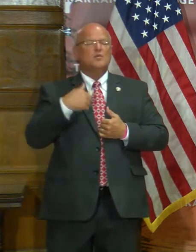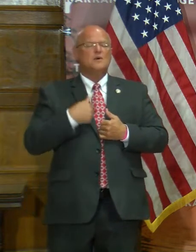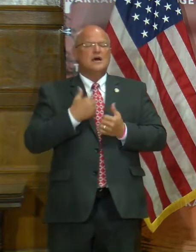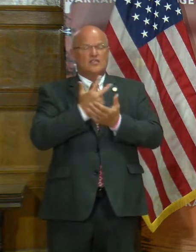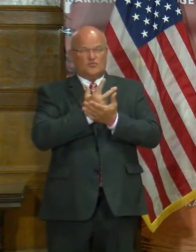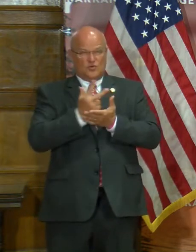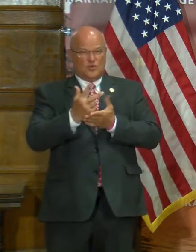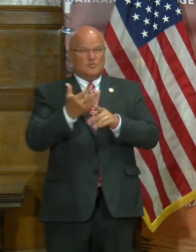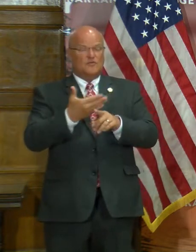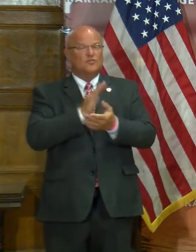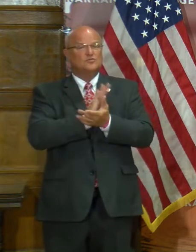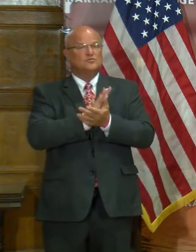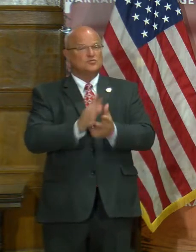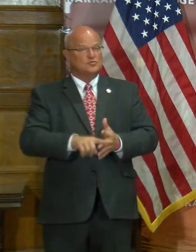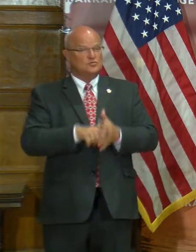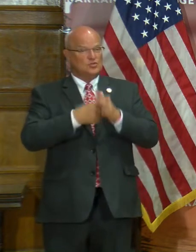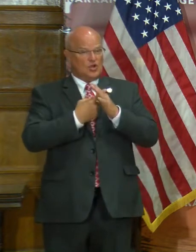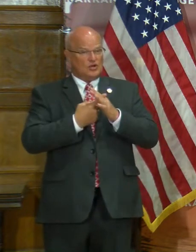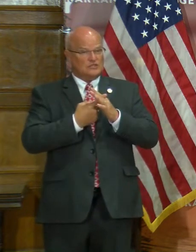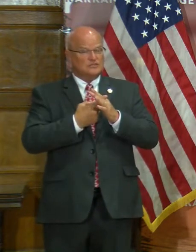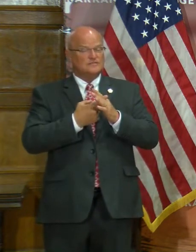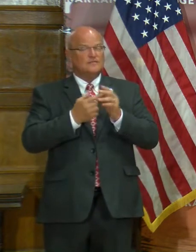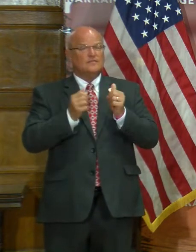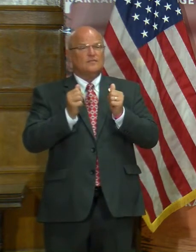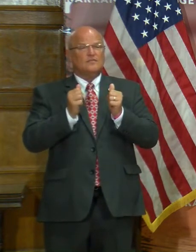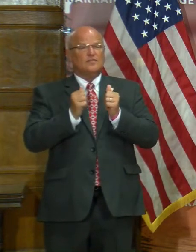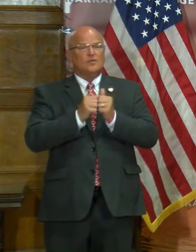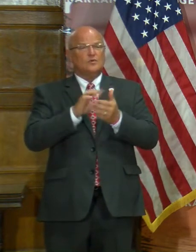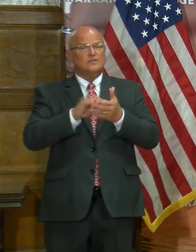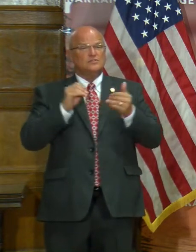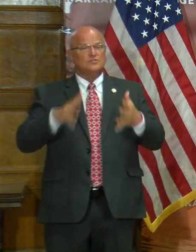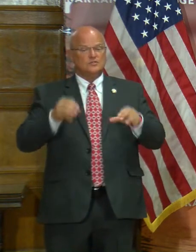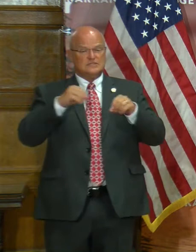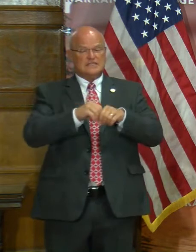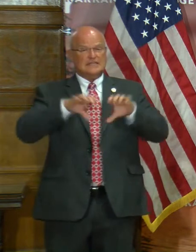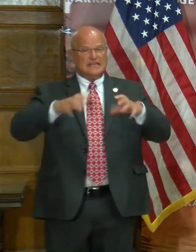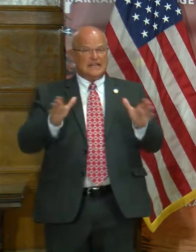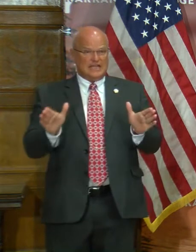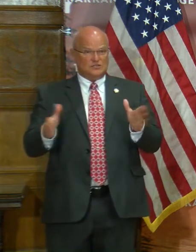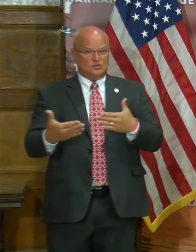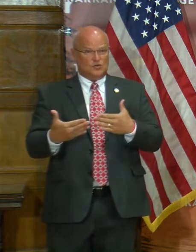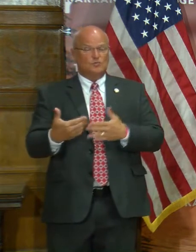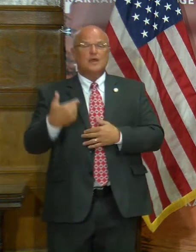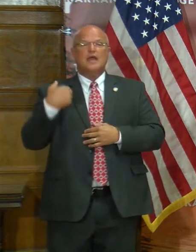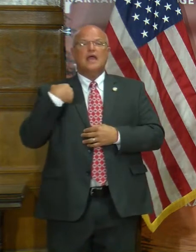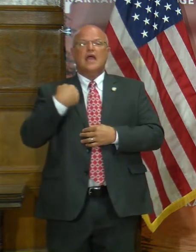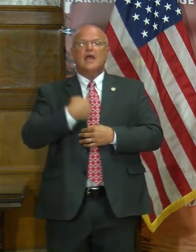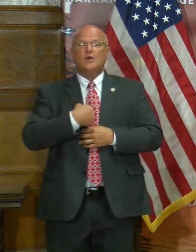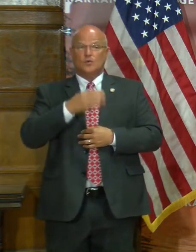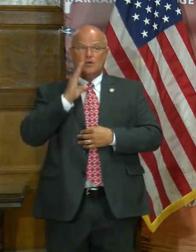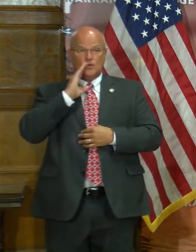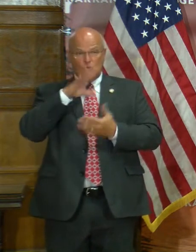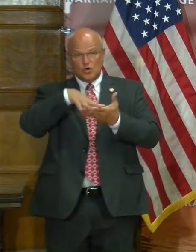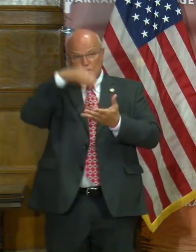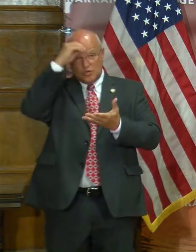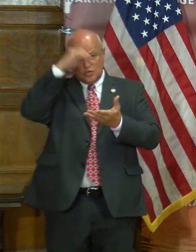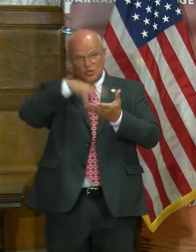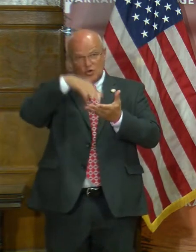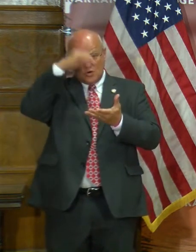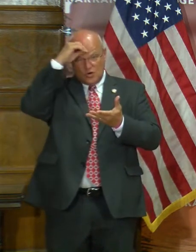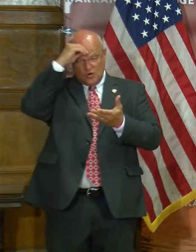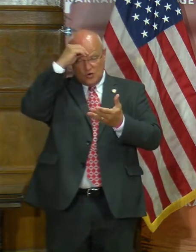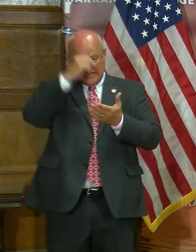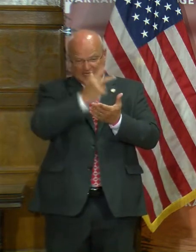3 weeks before school starts with students in the classroom. And we're going to learn from the next